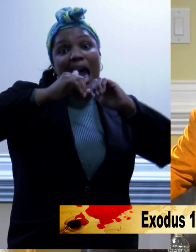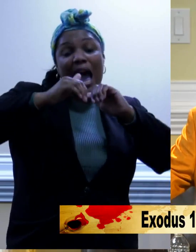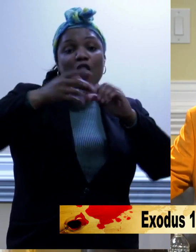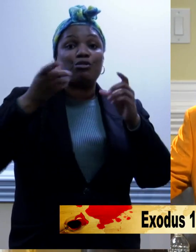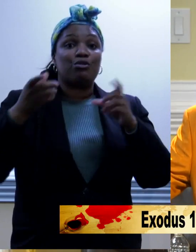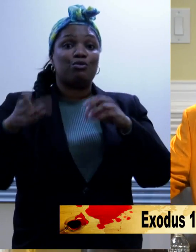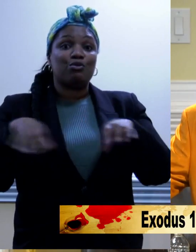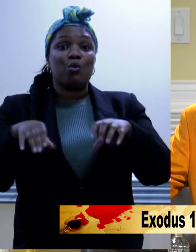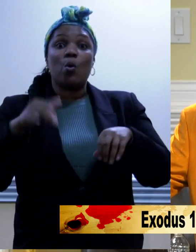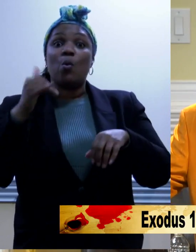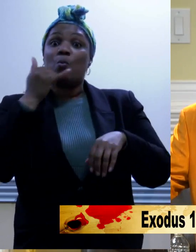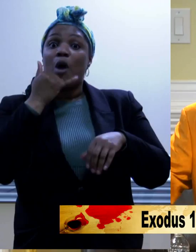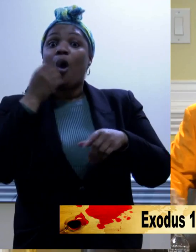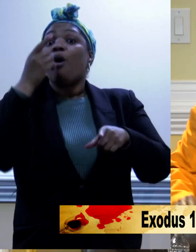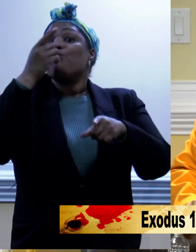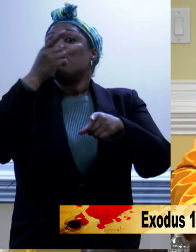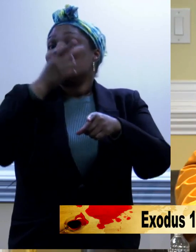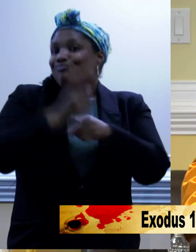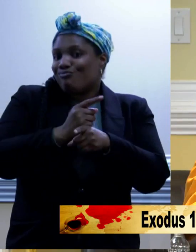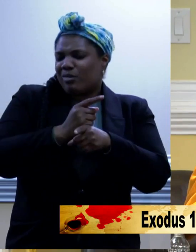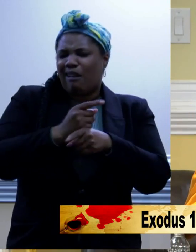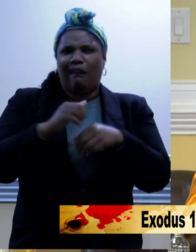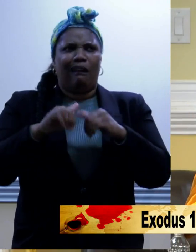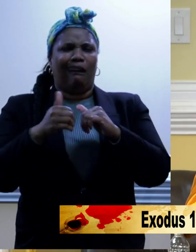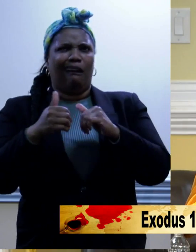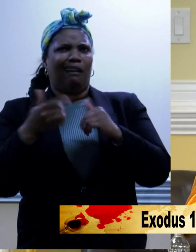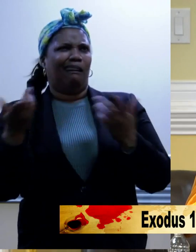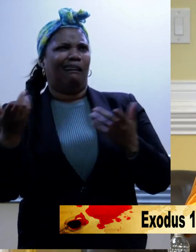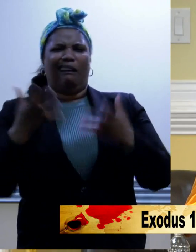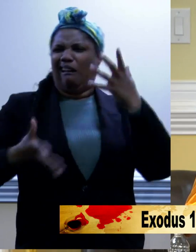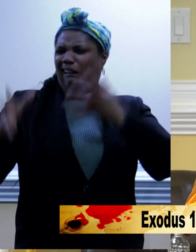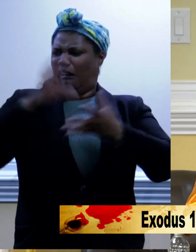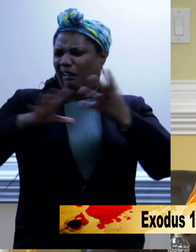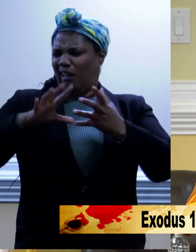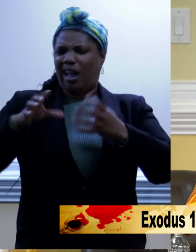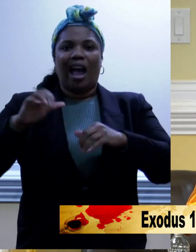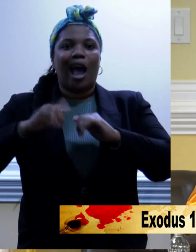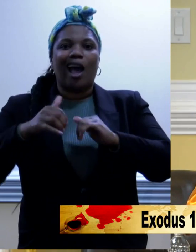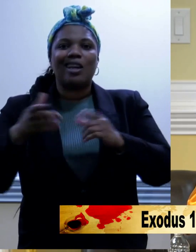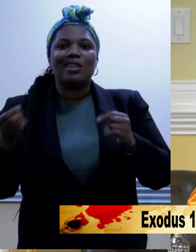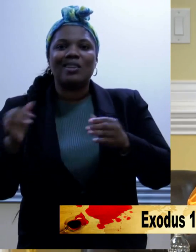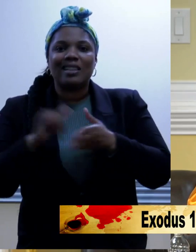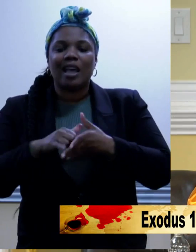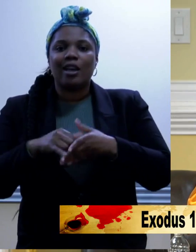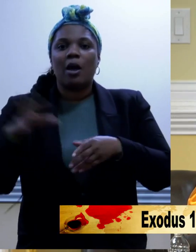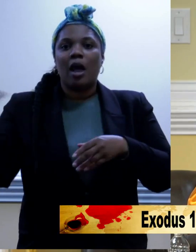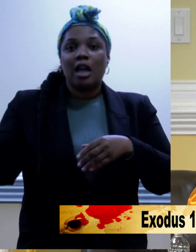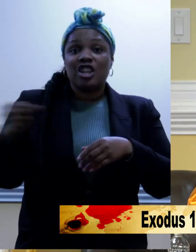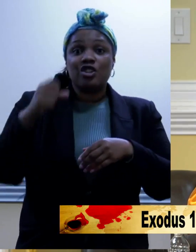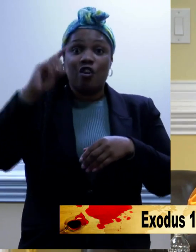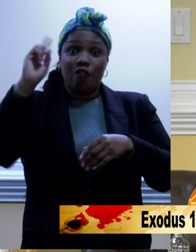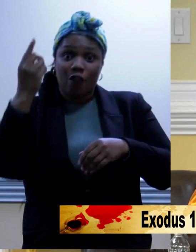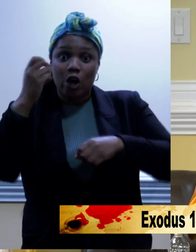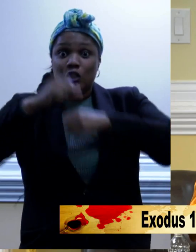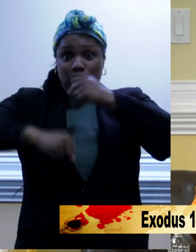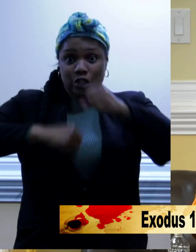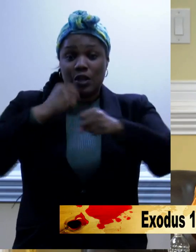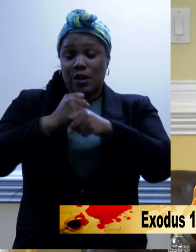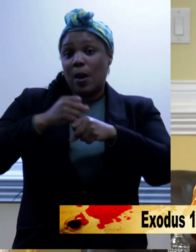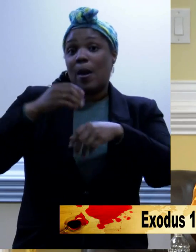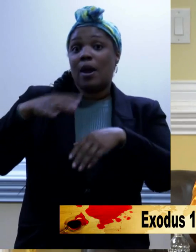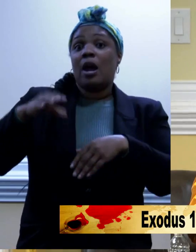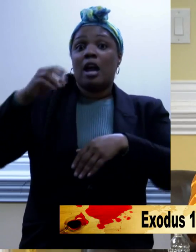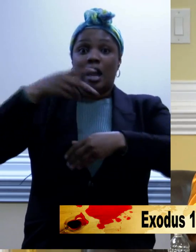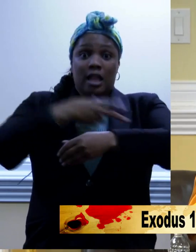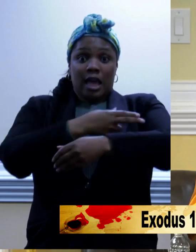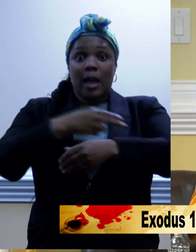right. How do you do wrong right? You got to get you a lamb of the first year, a male without blemish. That's that right. Means you got to